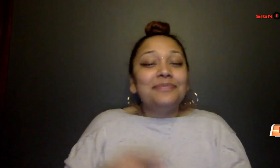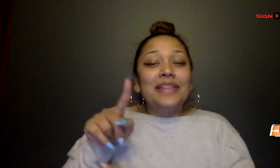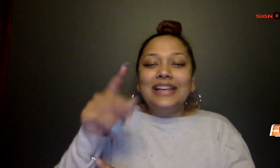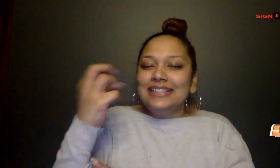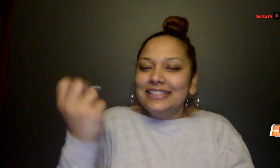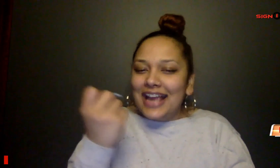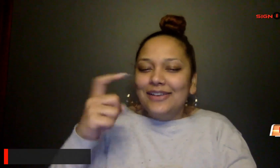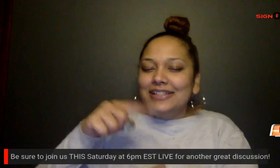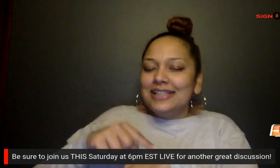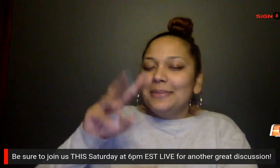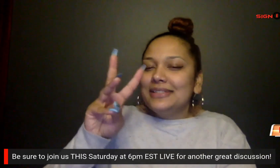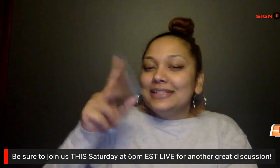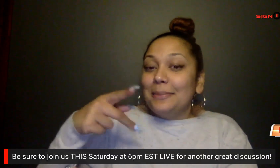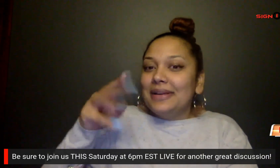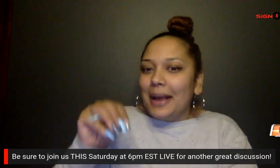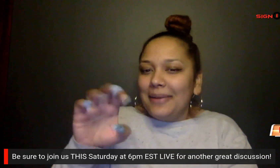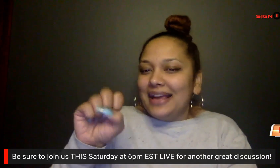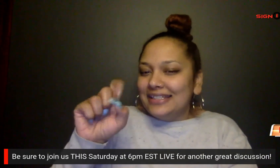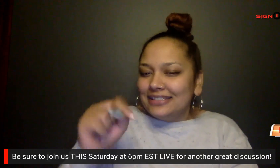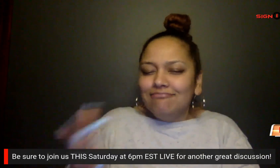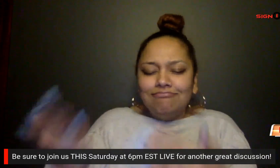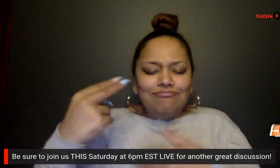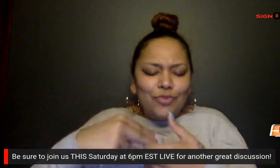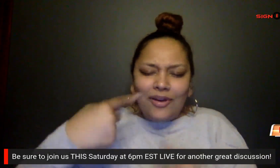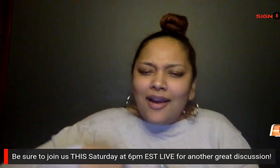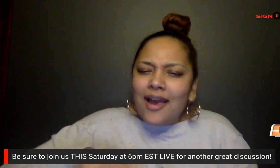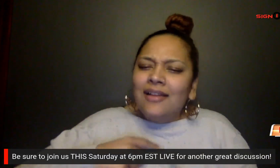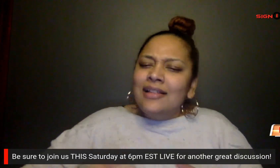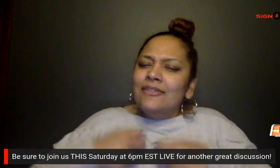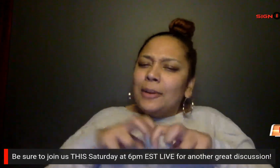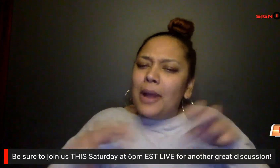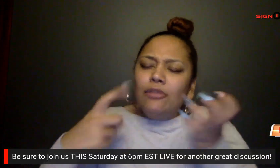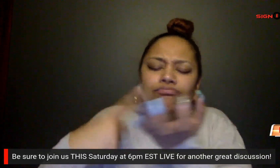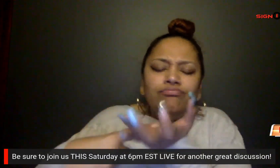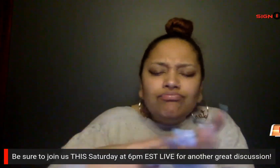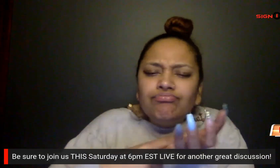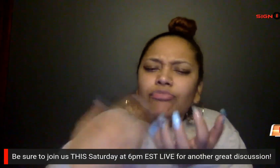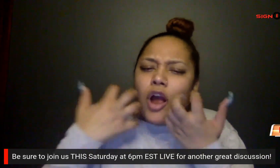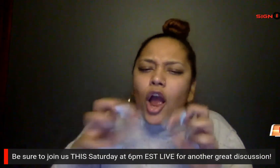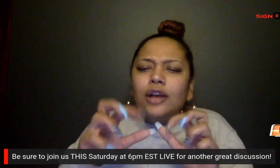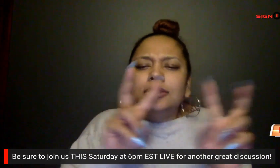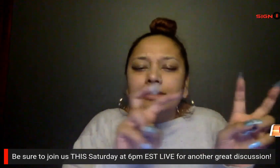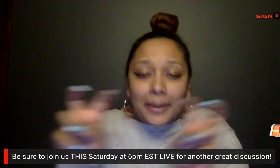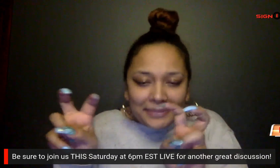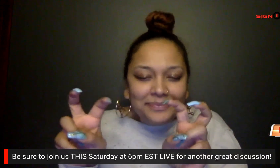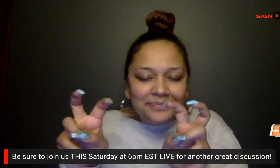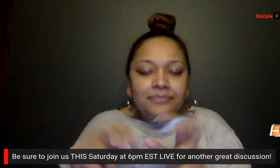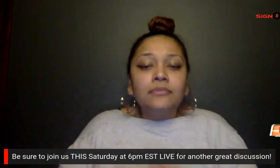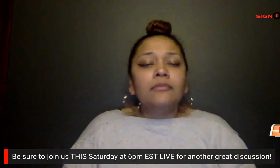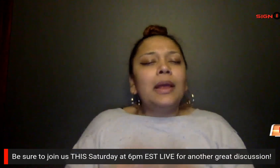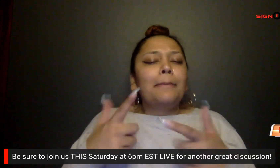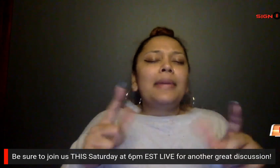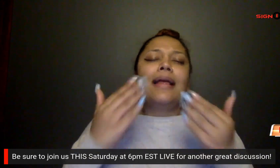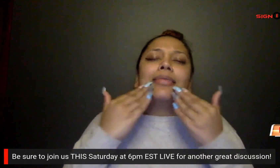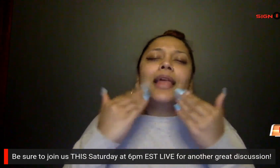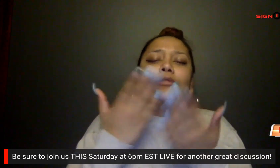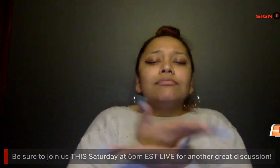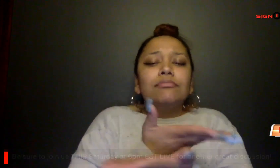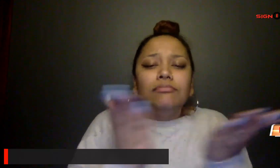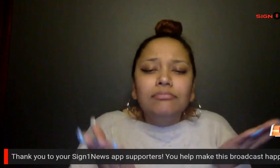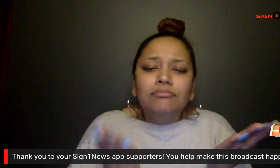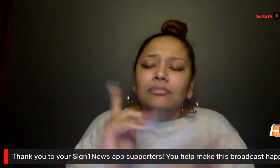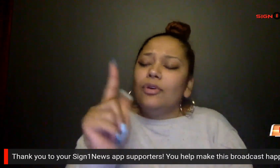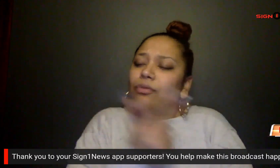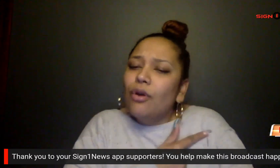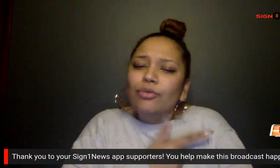then this saturday at 6 p.m eastern time join us for a live panel of diverse guests to discuss the hot topics of the week a